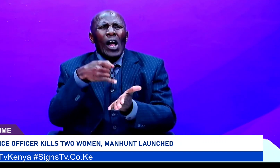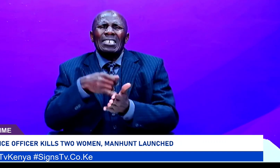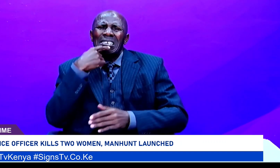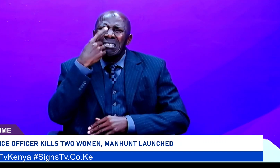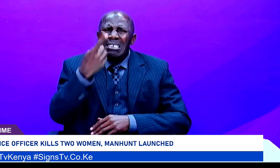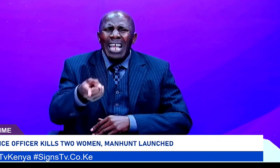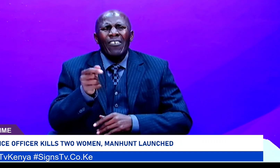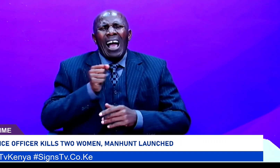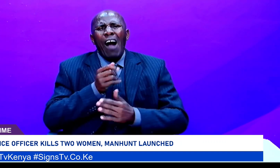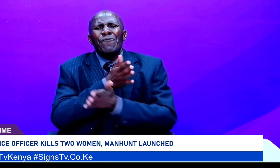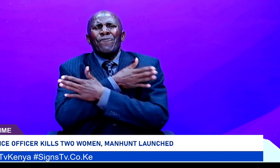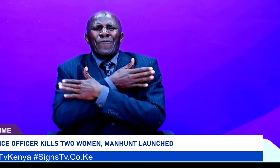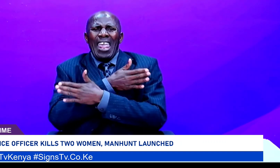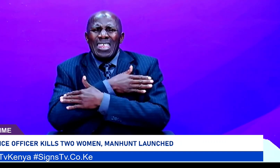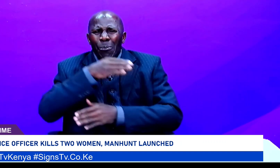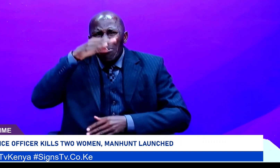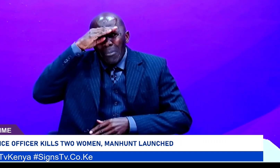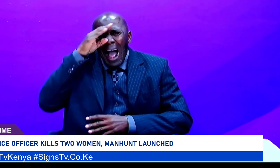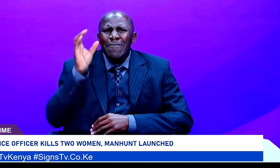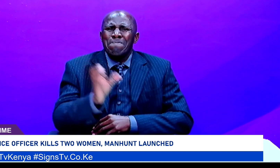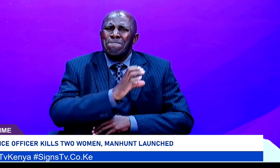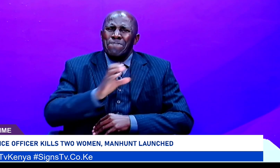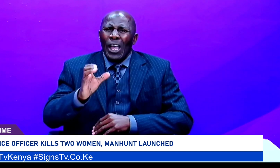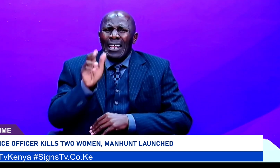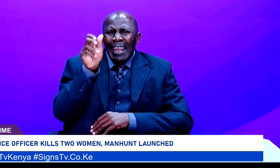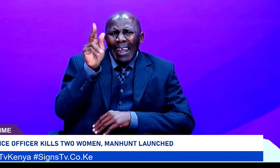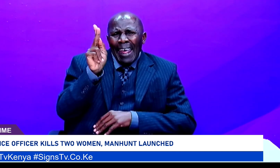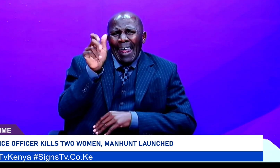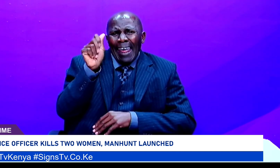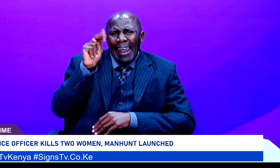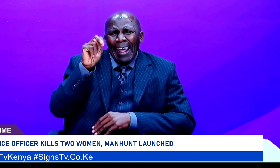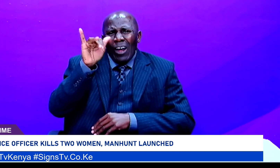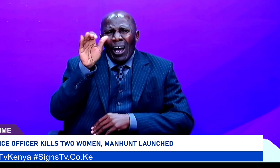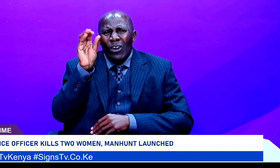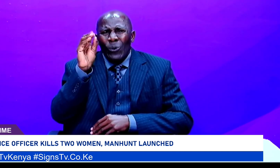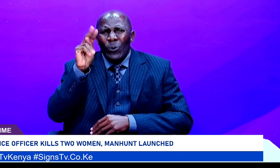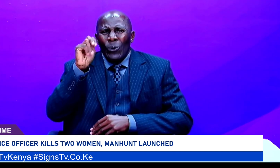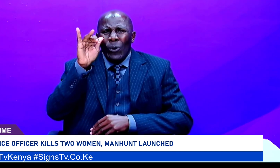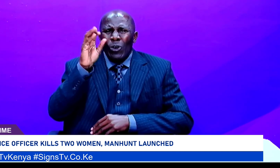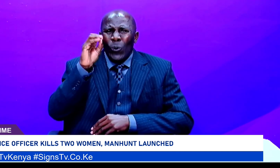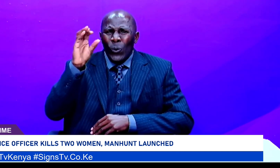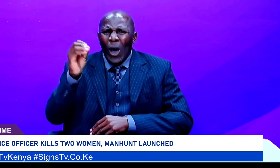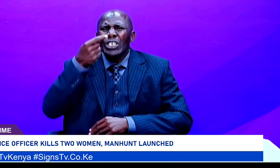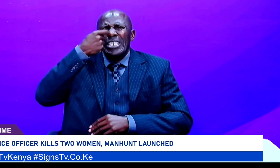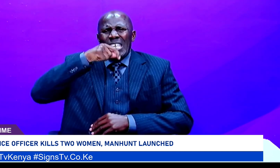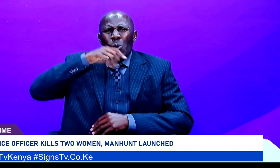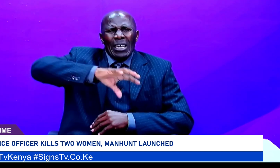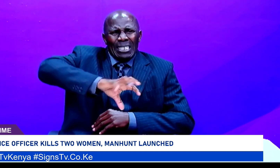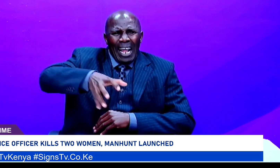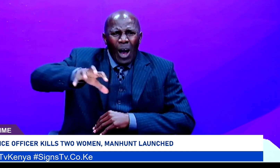his alleged girlfriend, at a bar in Kanyonyo, Kitui County. The incident occurred on Sunday night